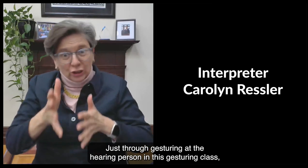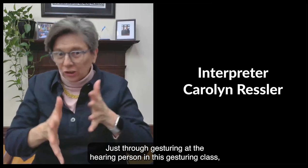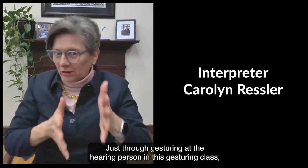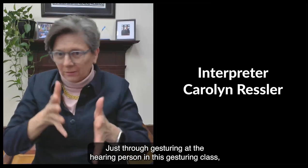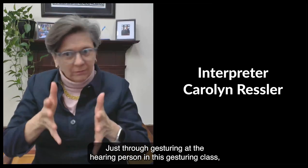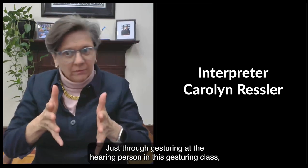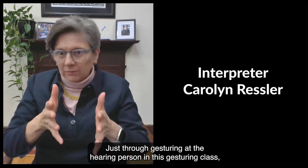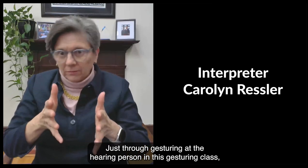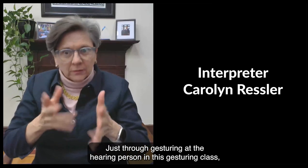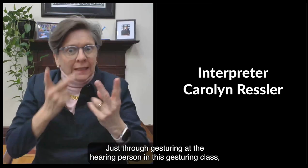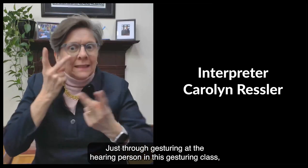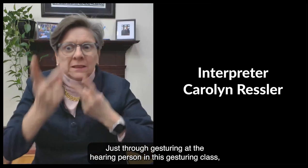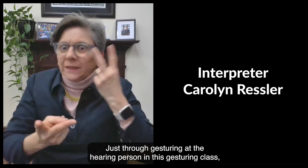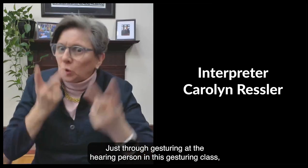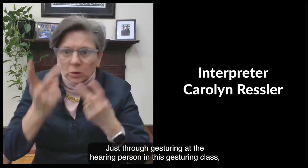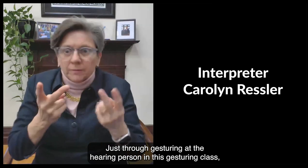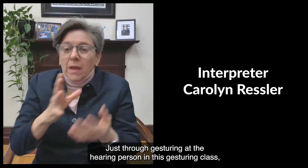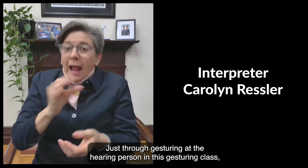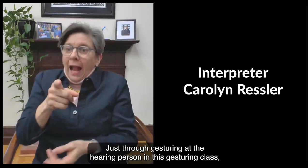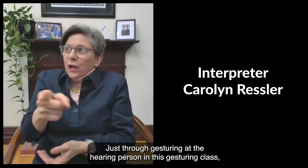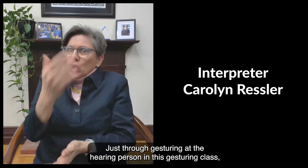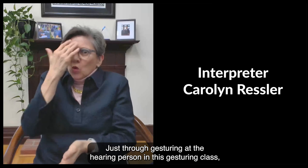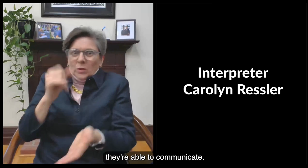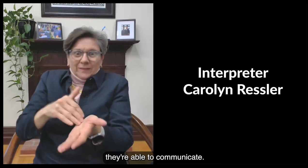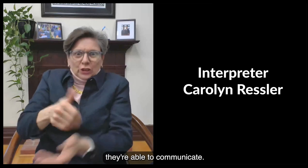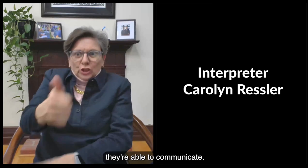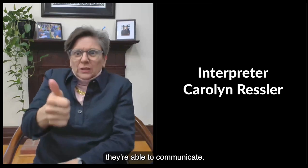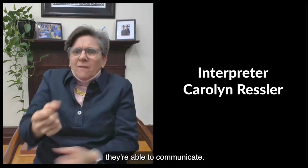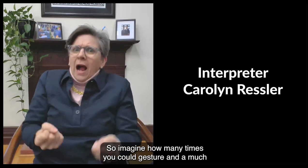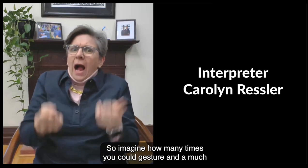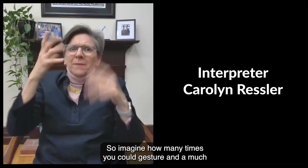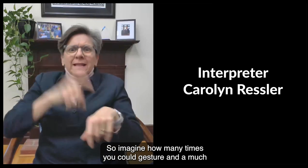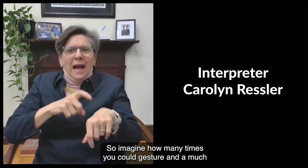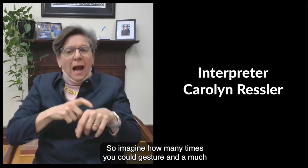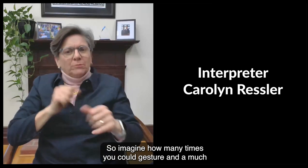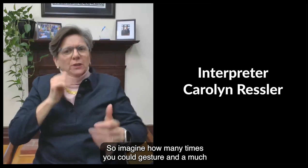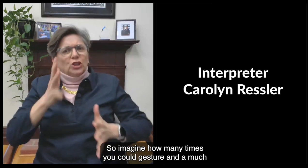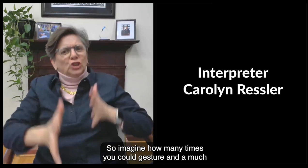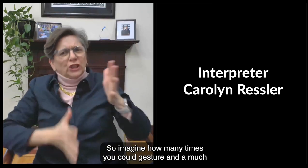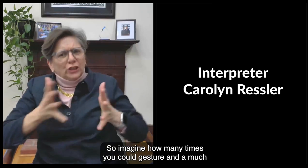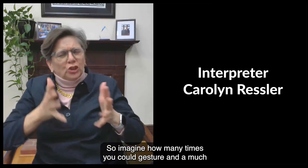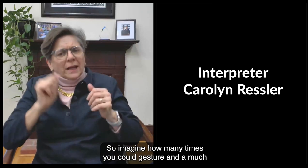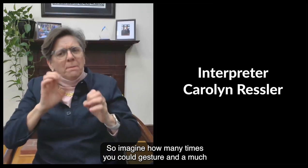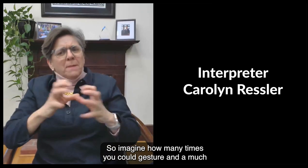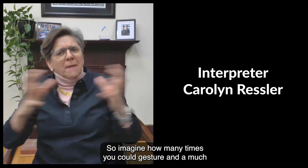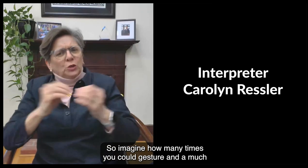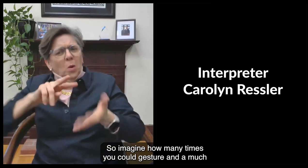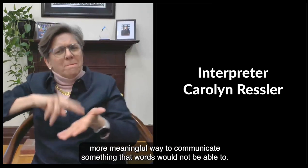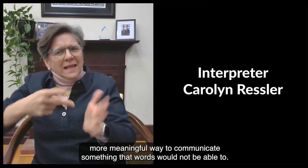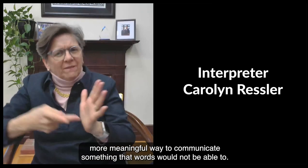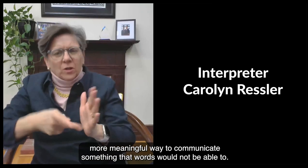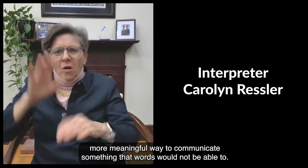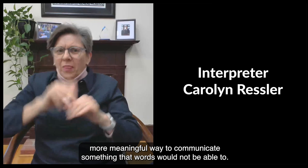gestures. Just through gesturing. If it's a hearing person in this gesturing class, they're able to communicate. So imagine how many